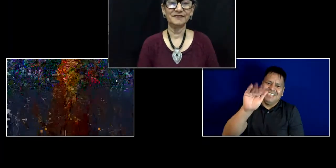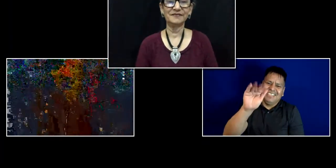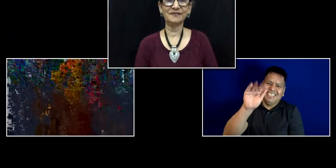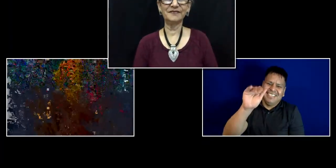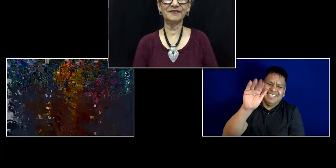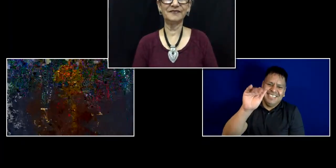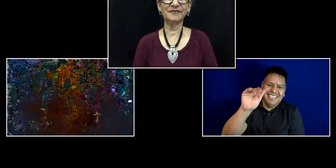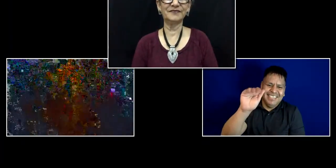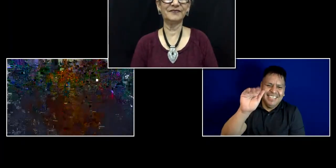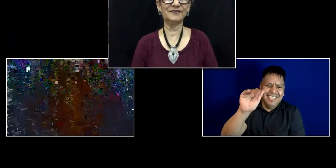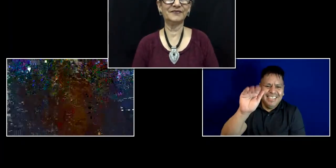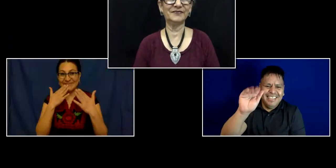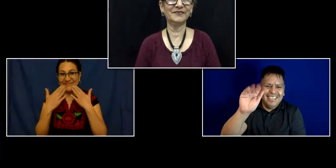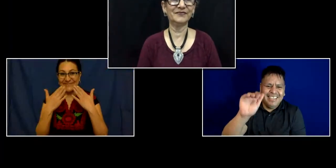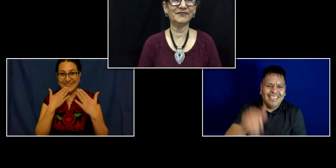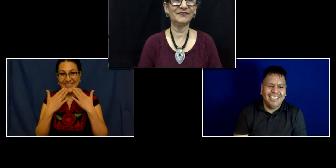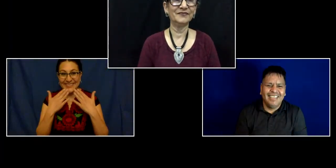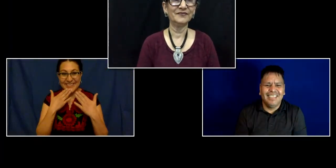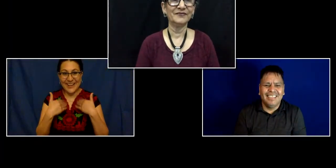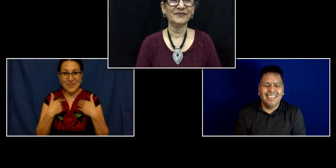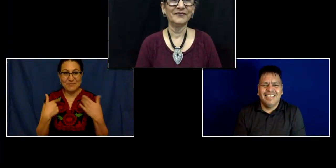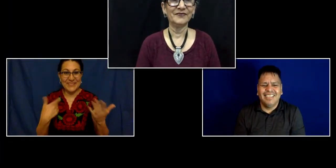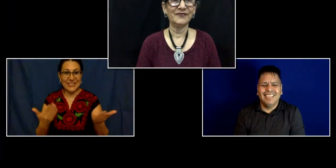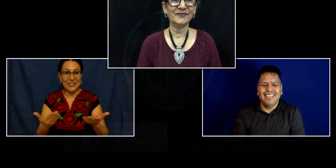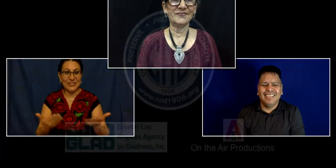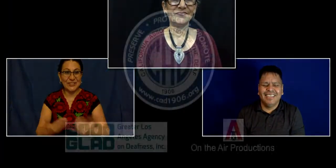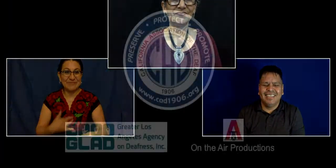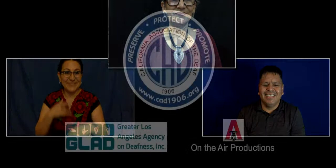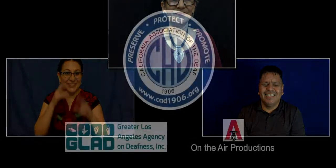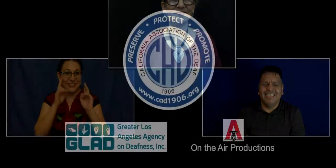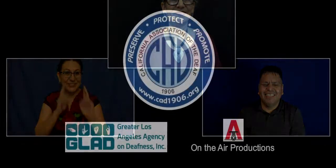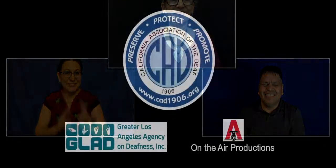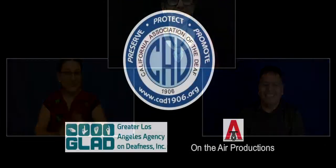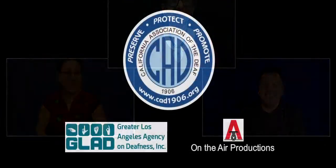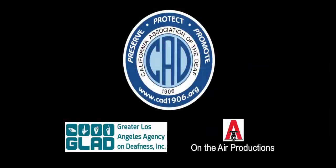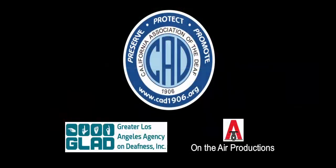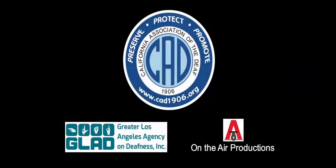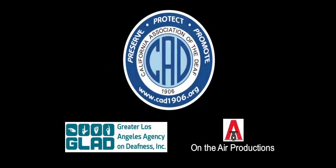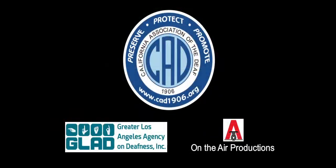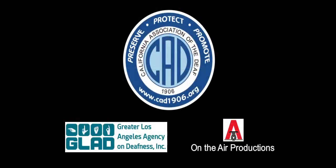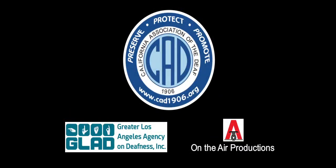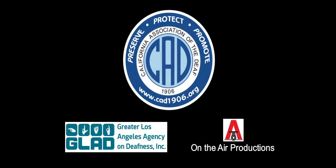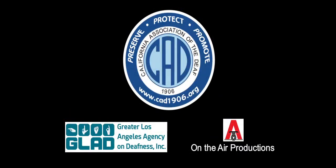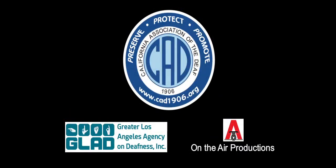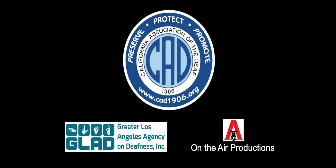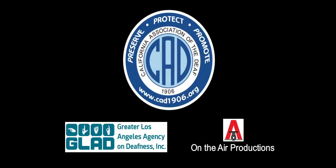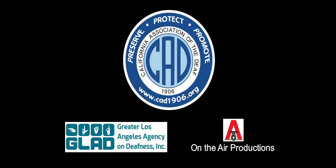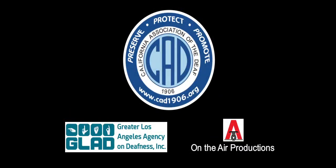Good night. Bye-bye. Bye. Thank you. Thank you.